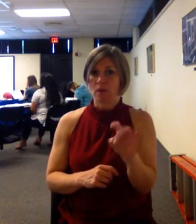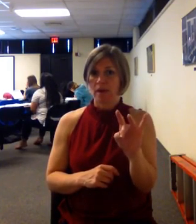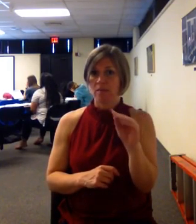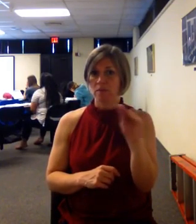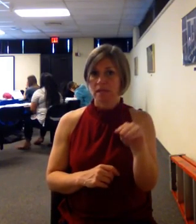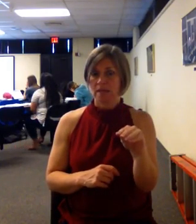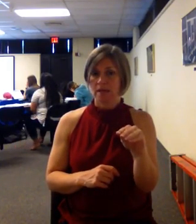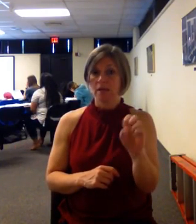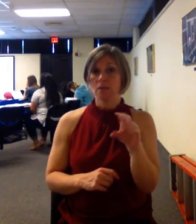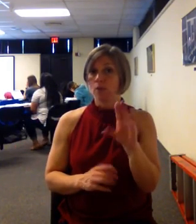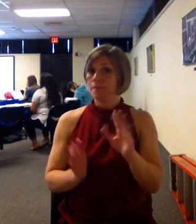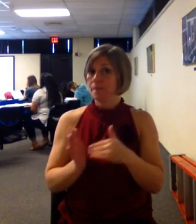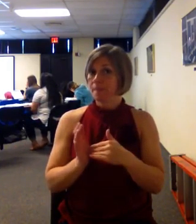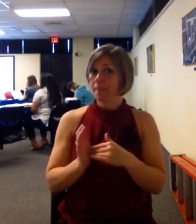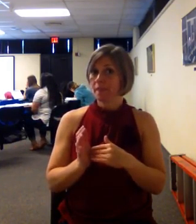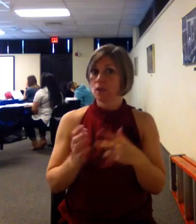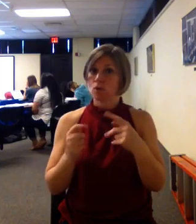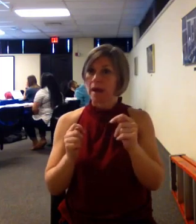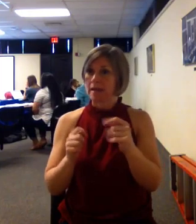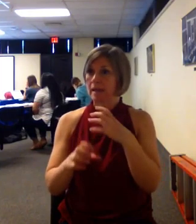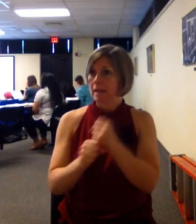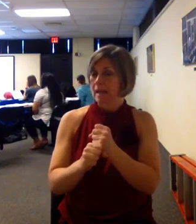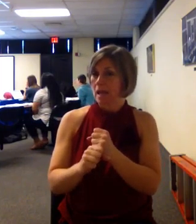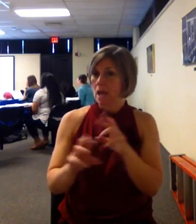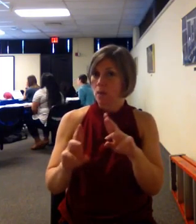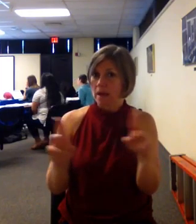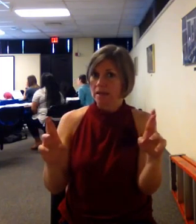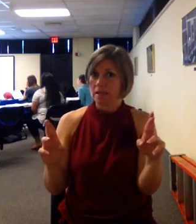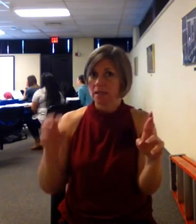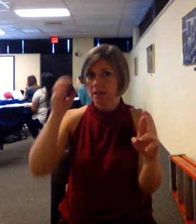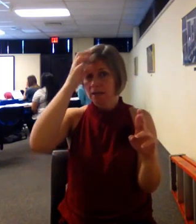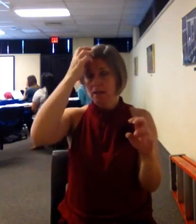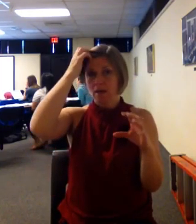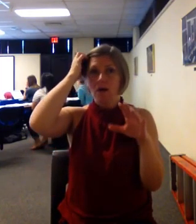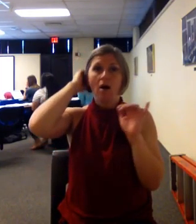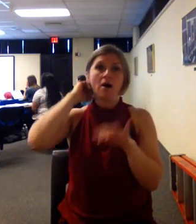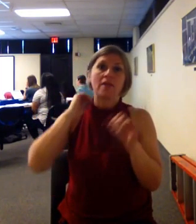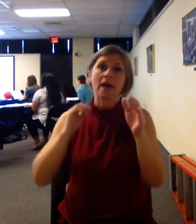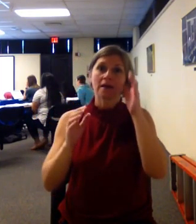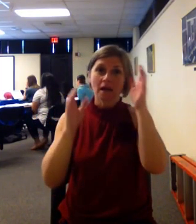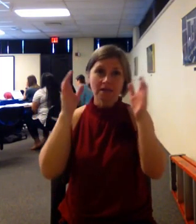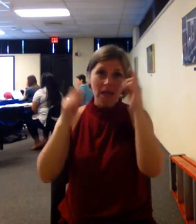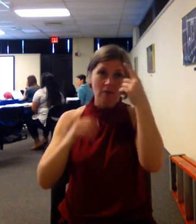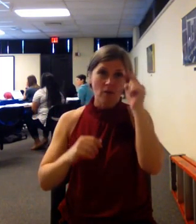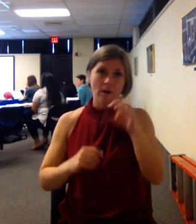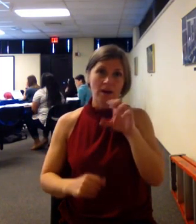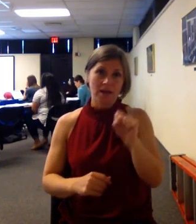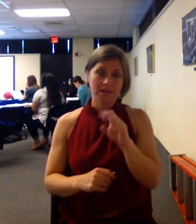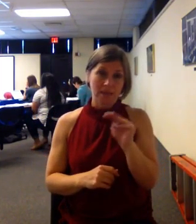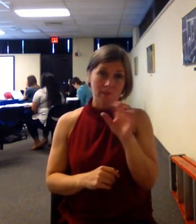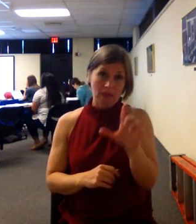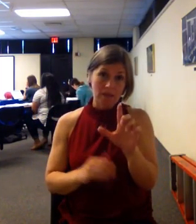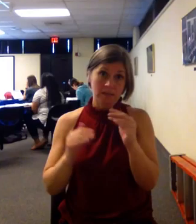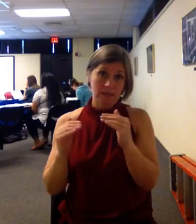So once again, kind of get ready to stretch all of those concepts out to the whole SML equation, because unfortunately